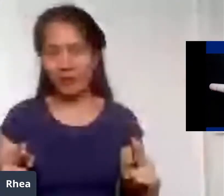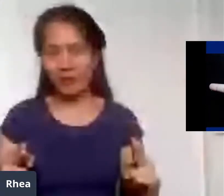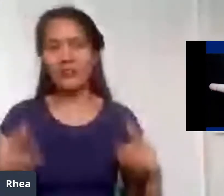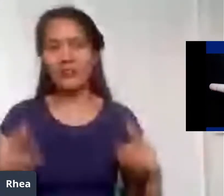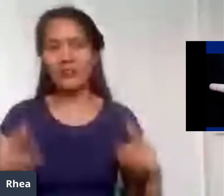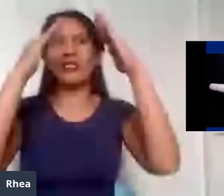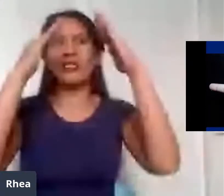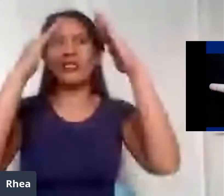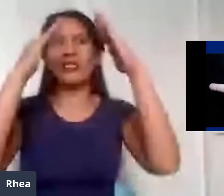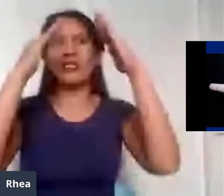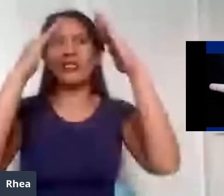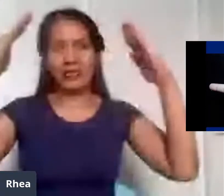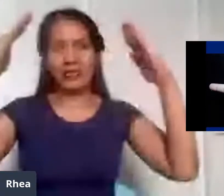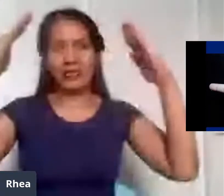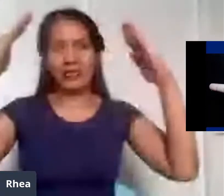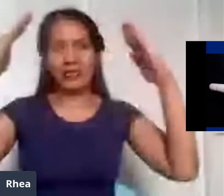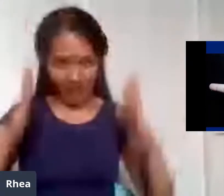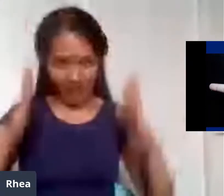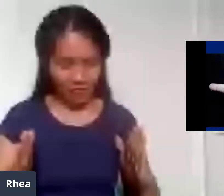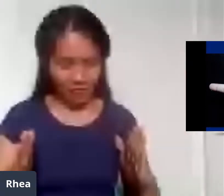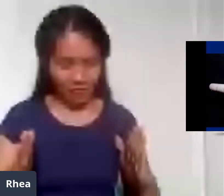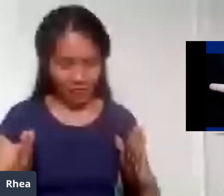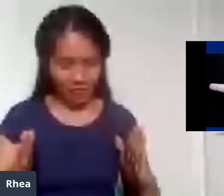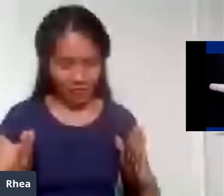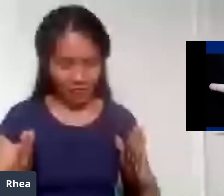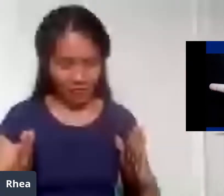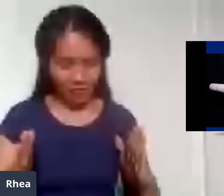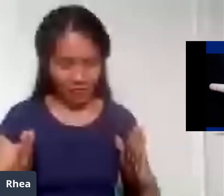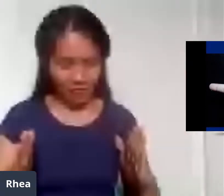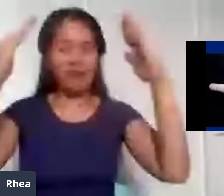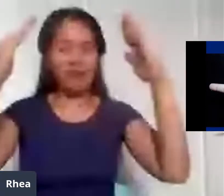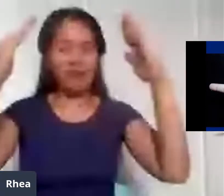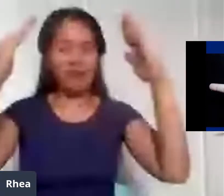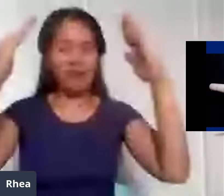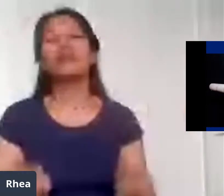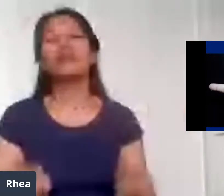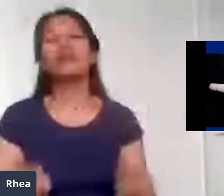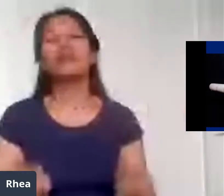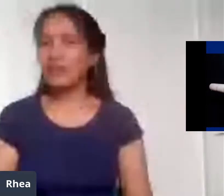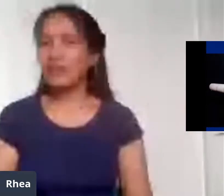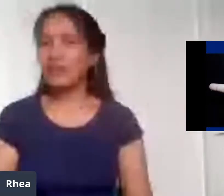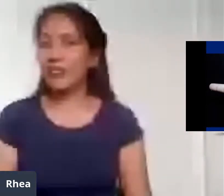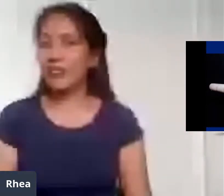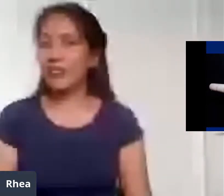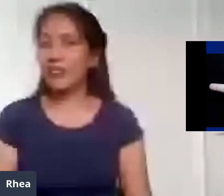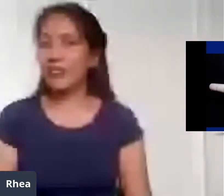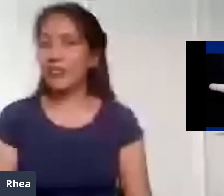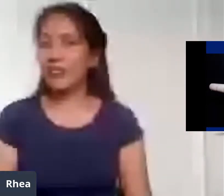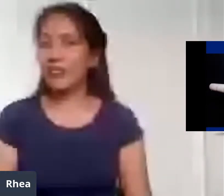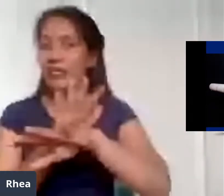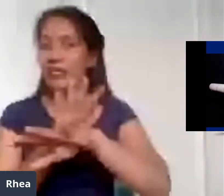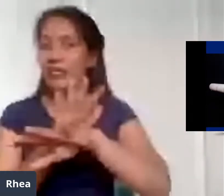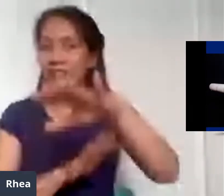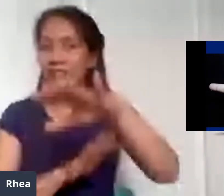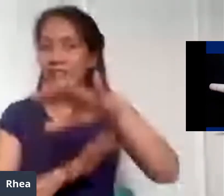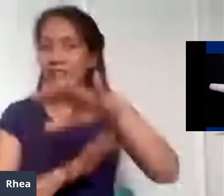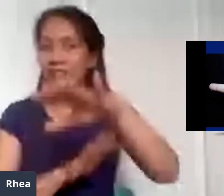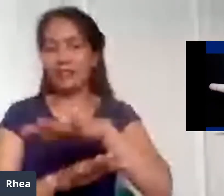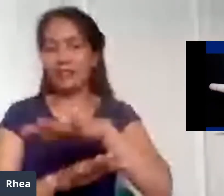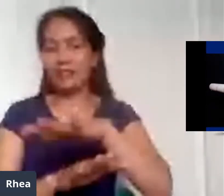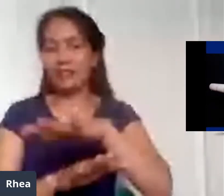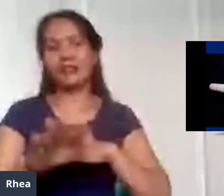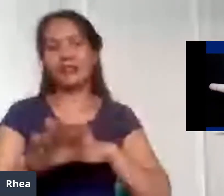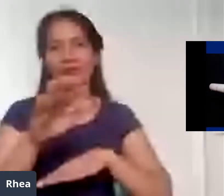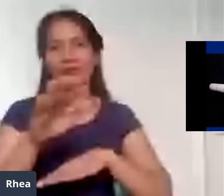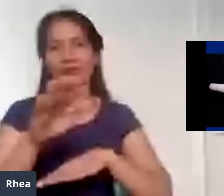Let's draw a house. Like the frame of the house, it could be a house. It could be a house. We're going